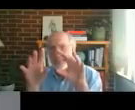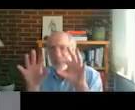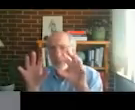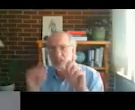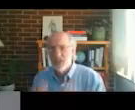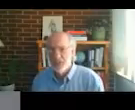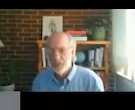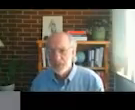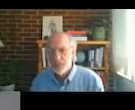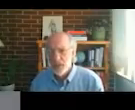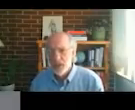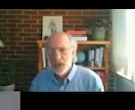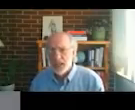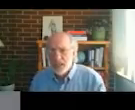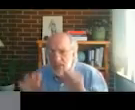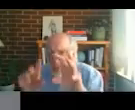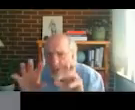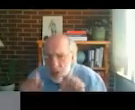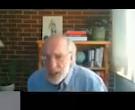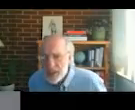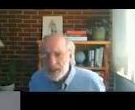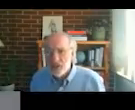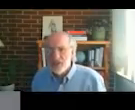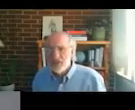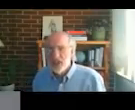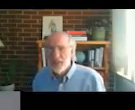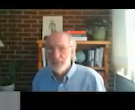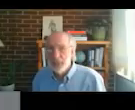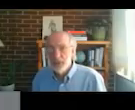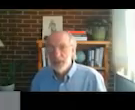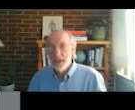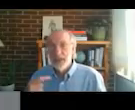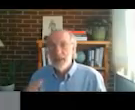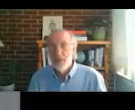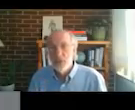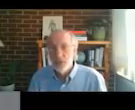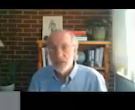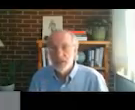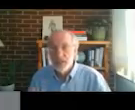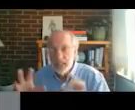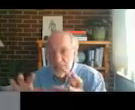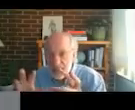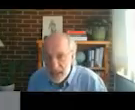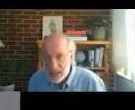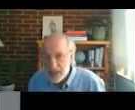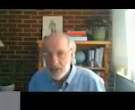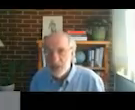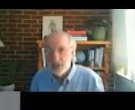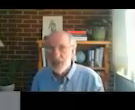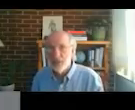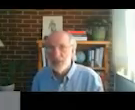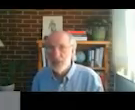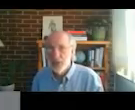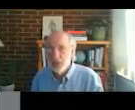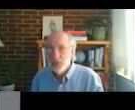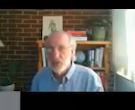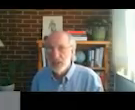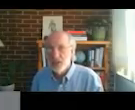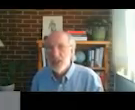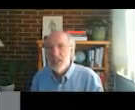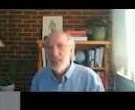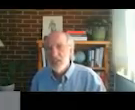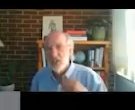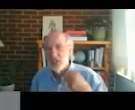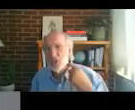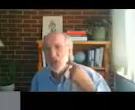a tickle, I could give them a little bit of tickle and stop. Then they need more tickle. Then I could give them a little bit more